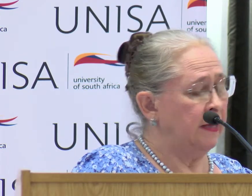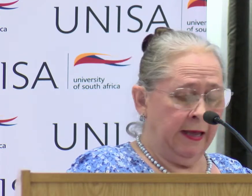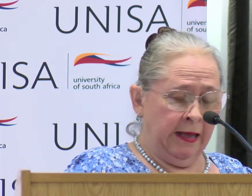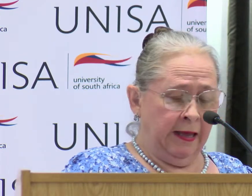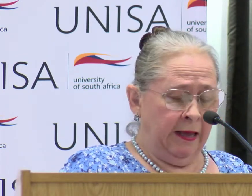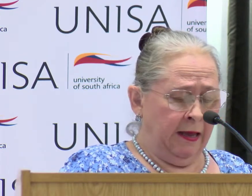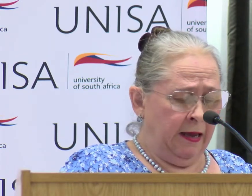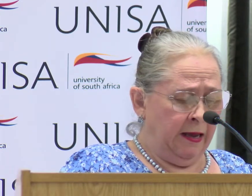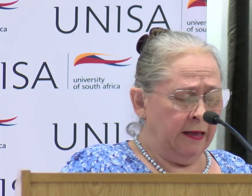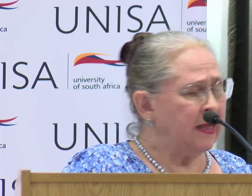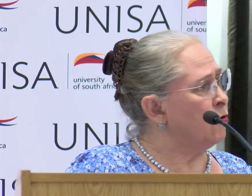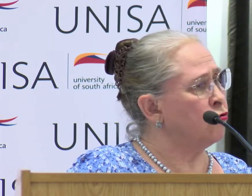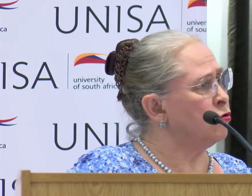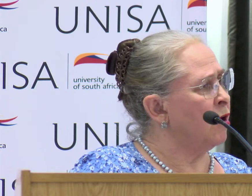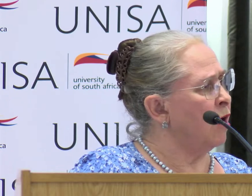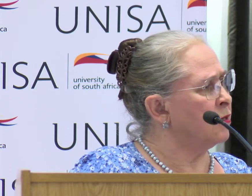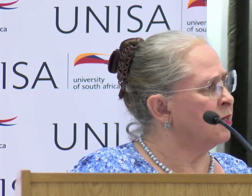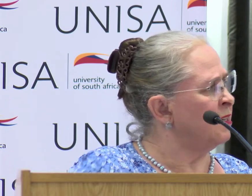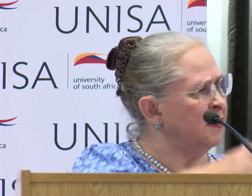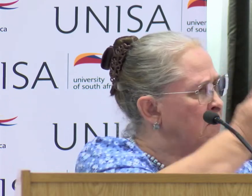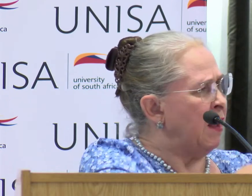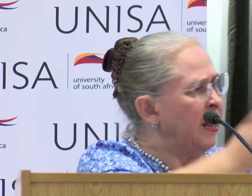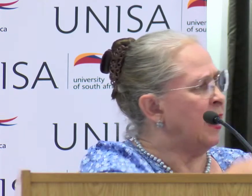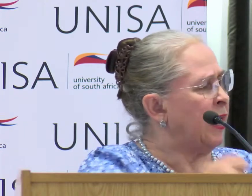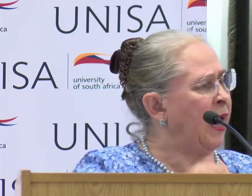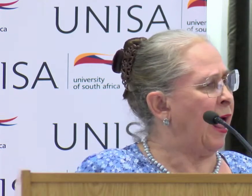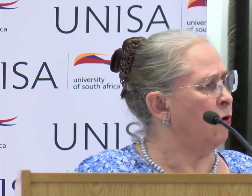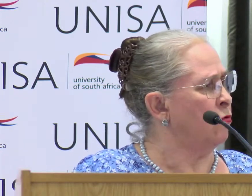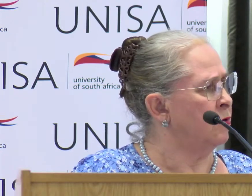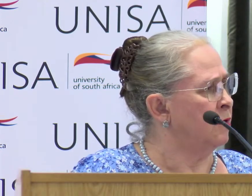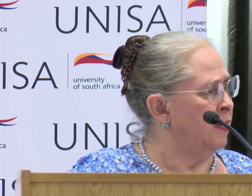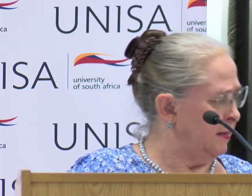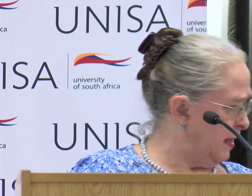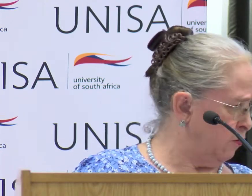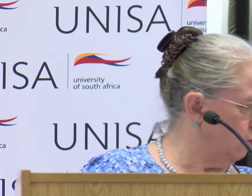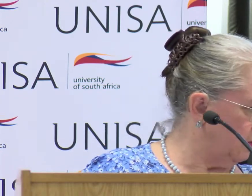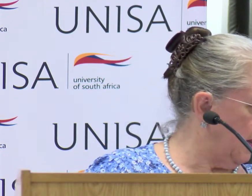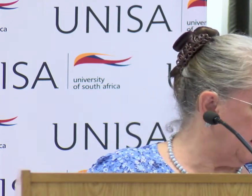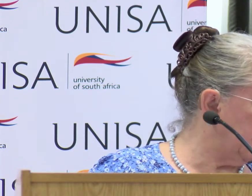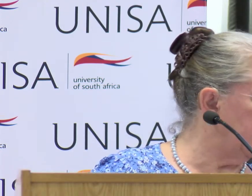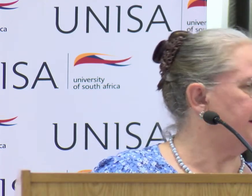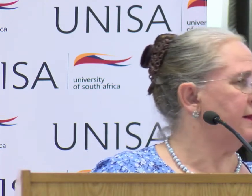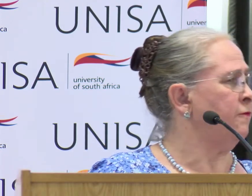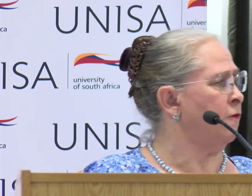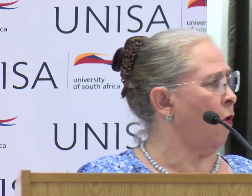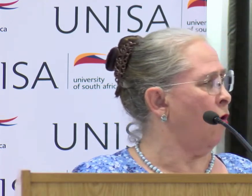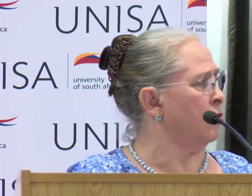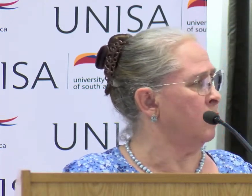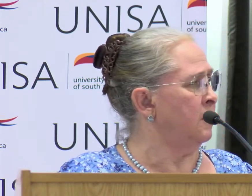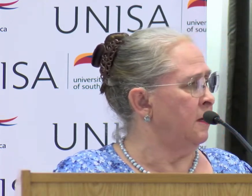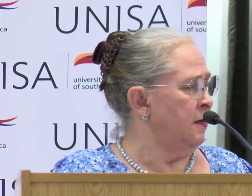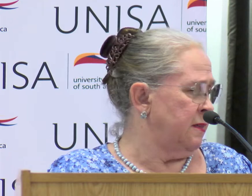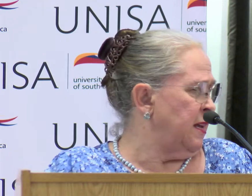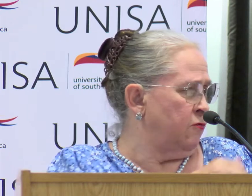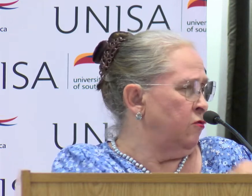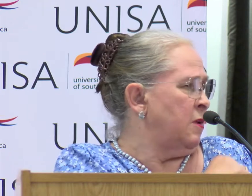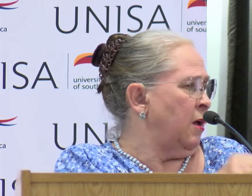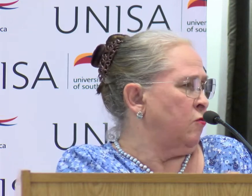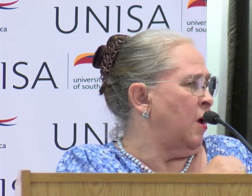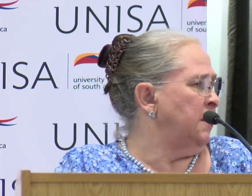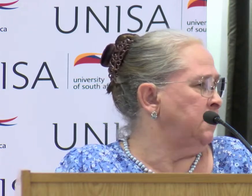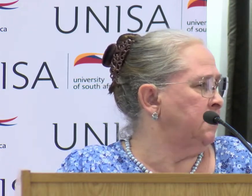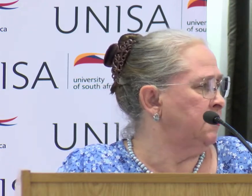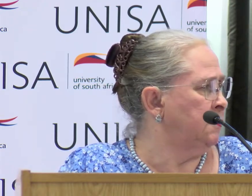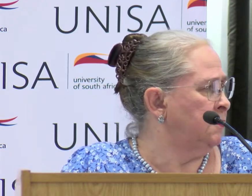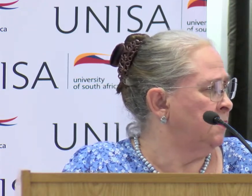school, they could not milk a cow, They could not clean the floor. They could